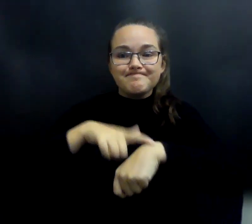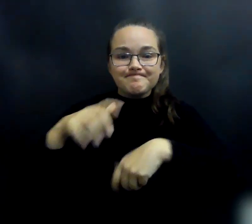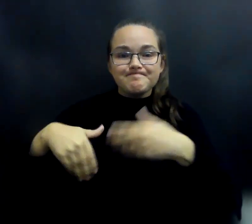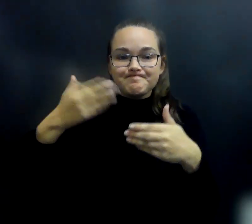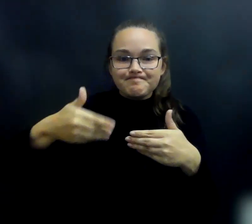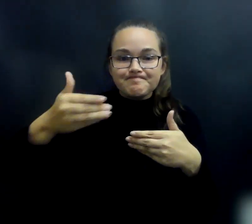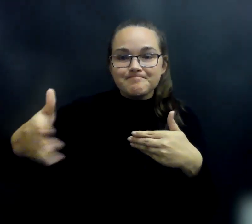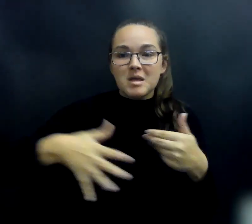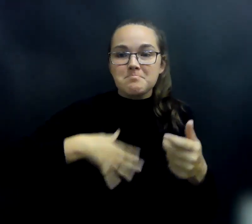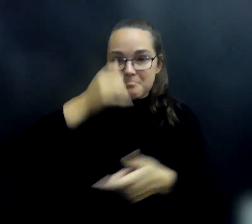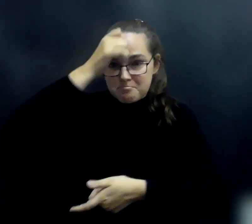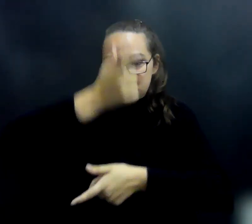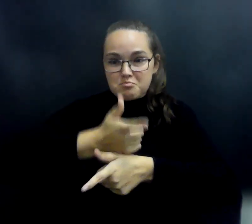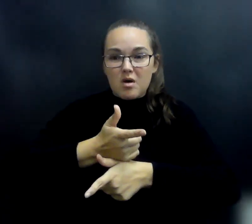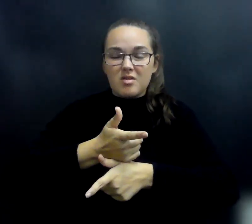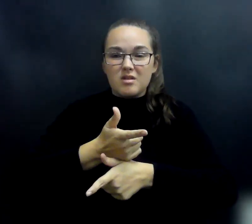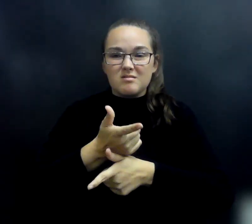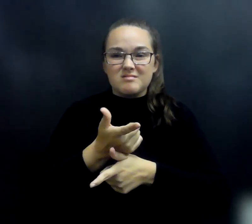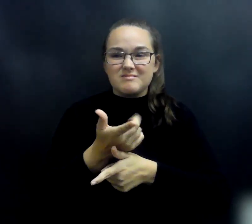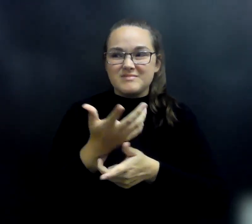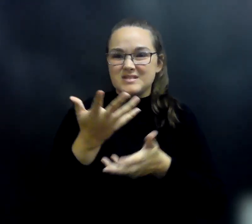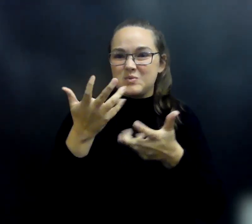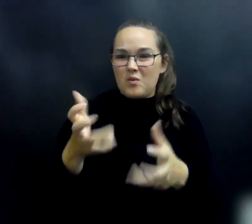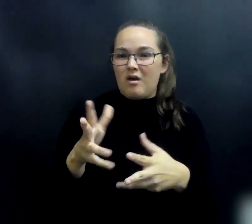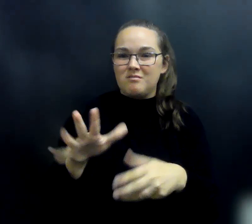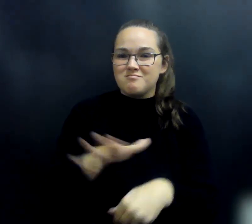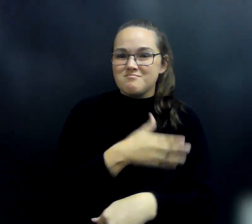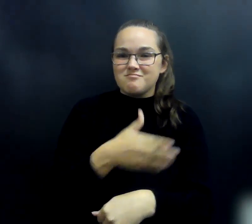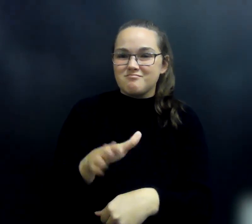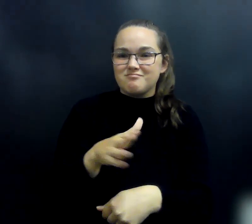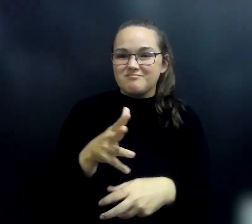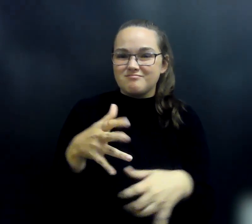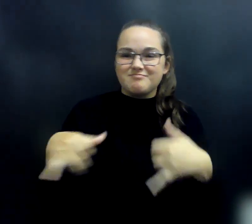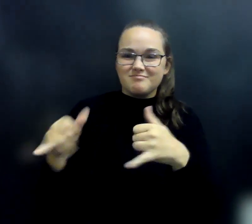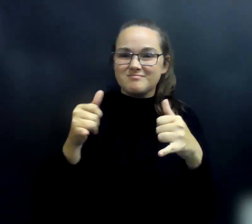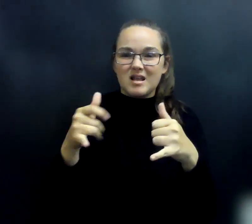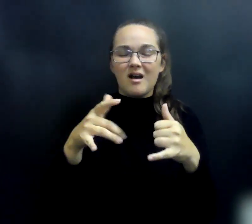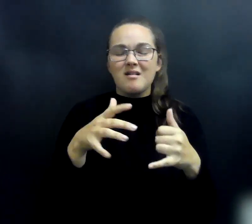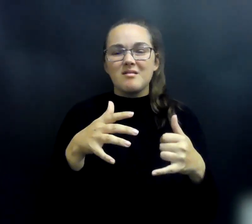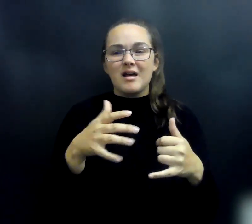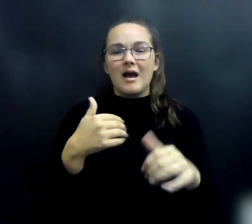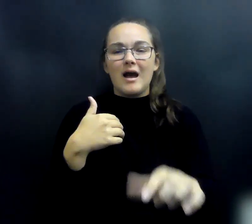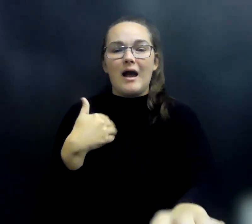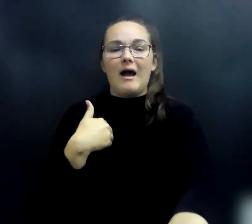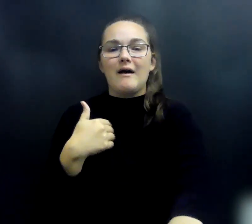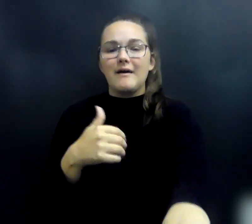my brother started spending less time on music and more time on his other passion, astronomy.